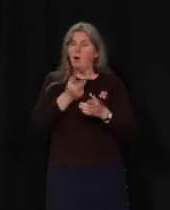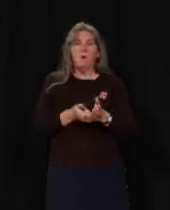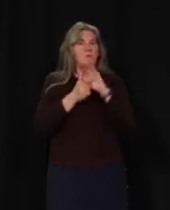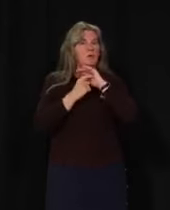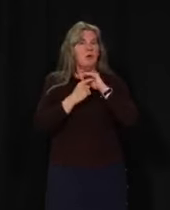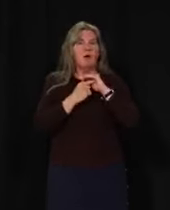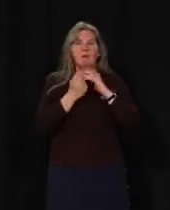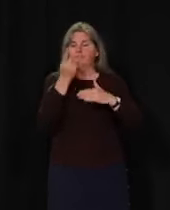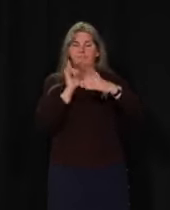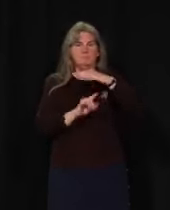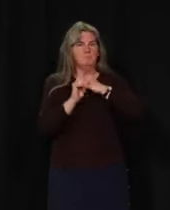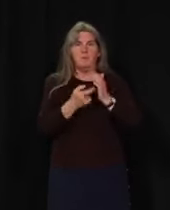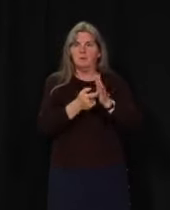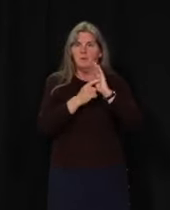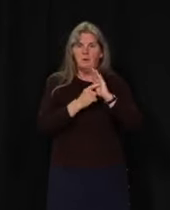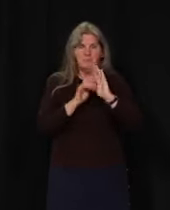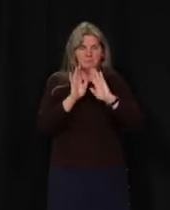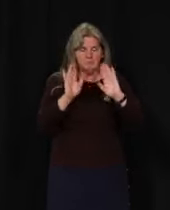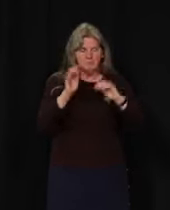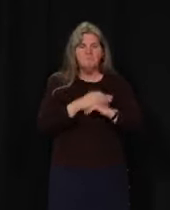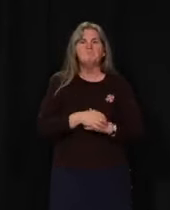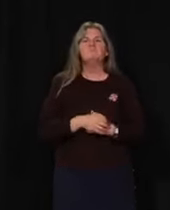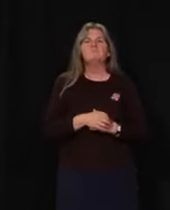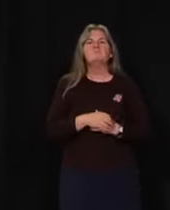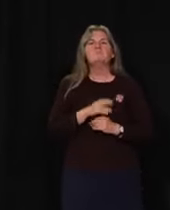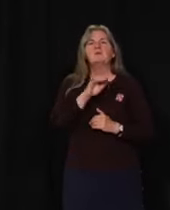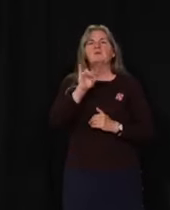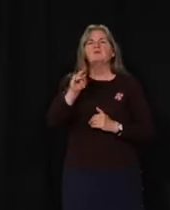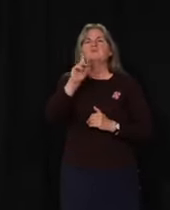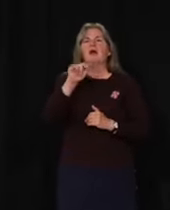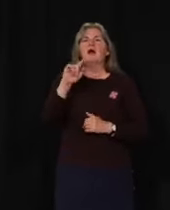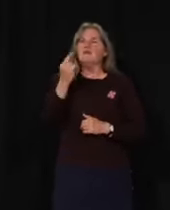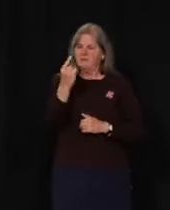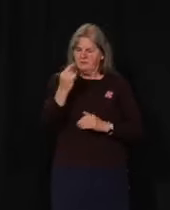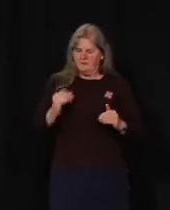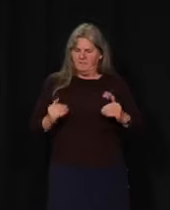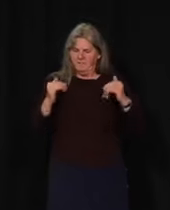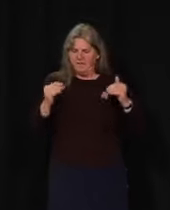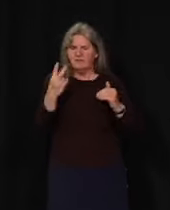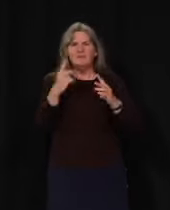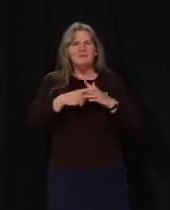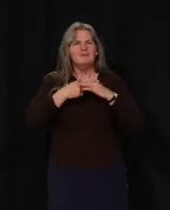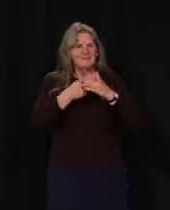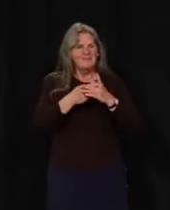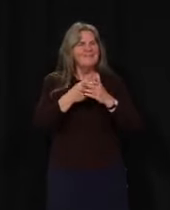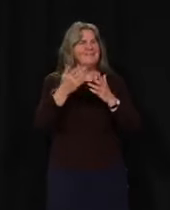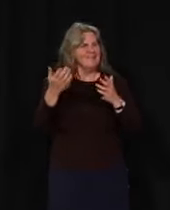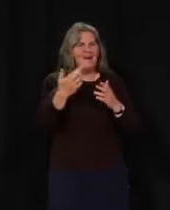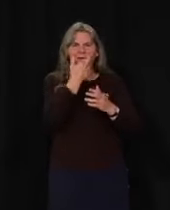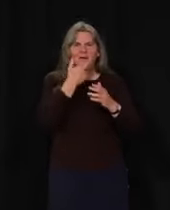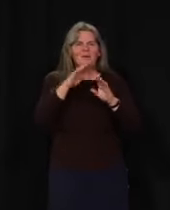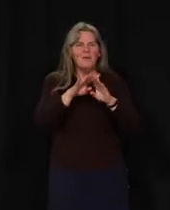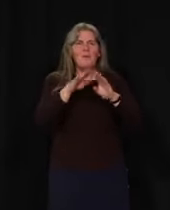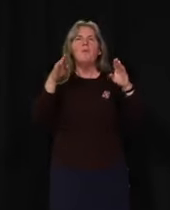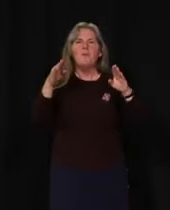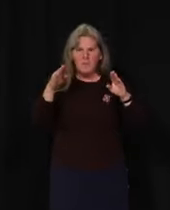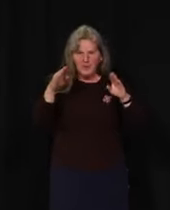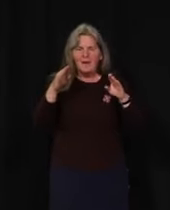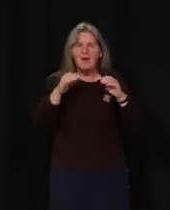With Phase 2 beginning on July 1st, as the Premier mentioned, it's also the day that restaurants can open up